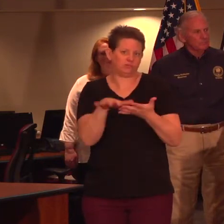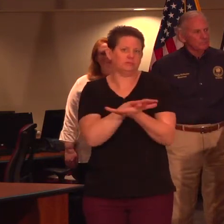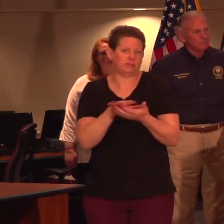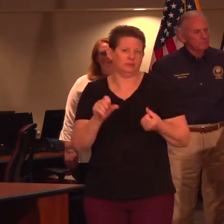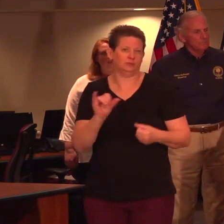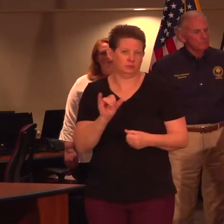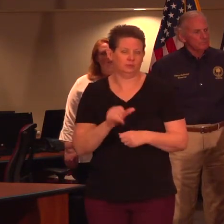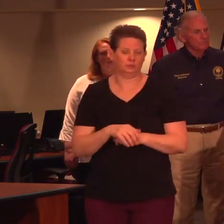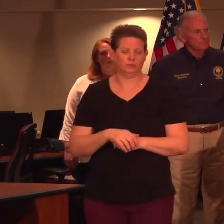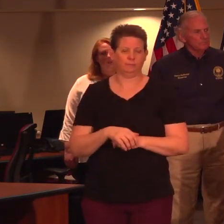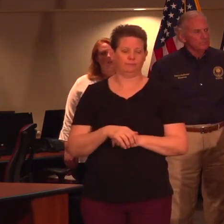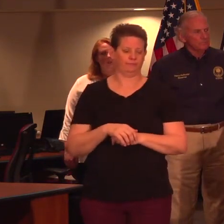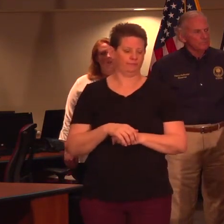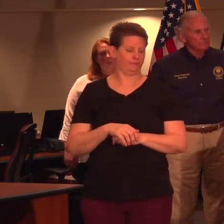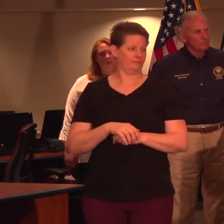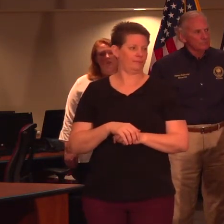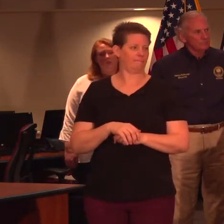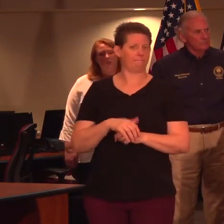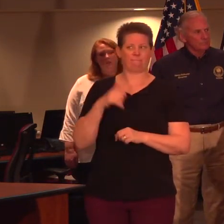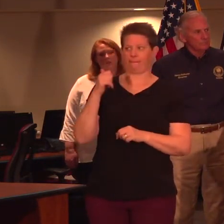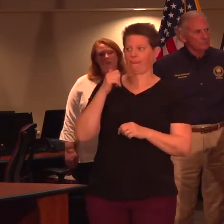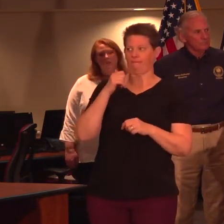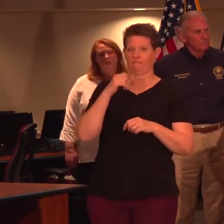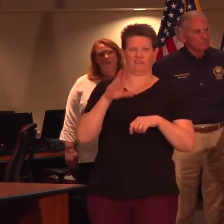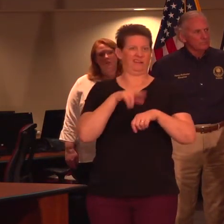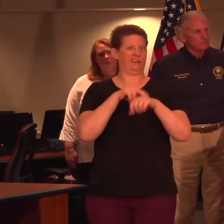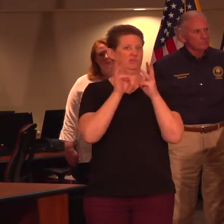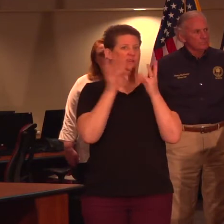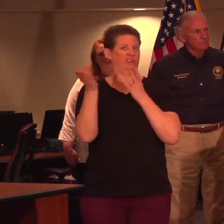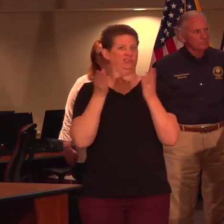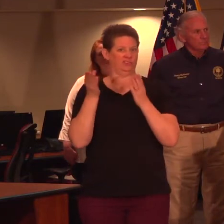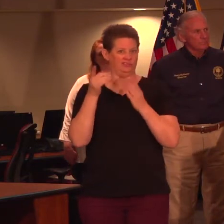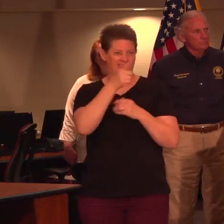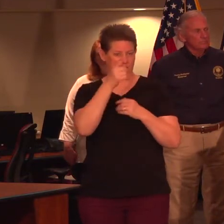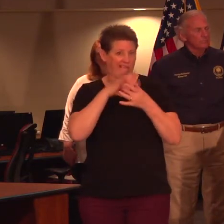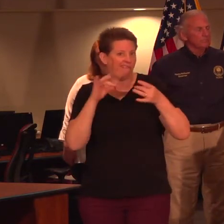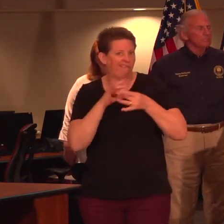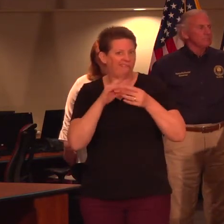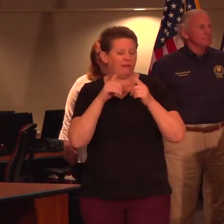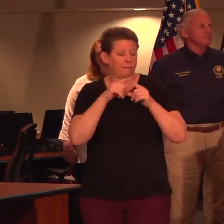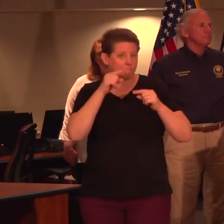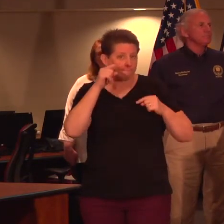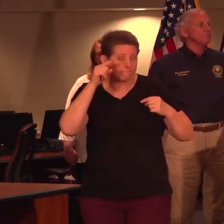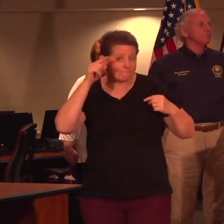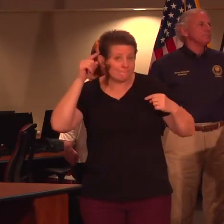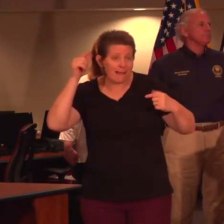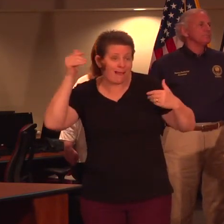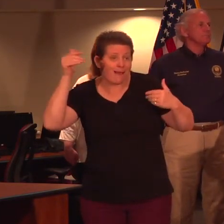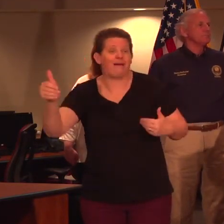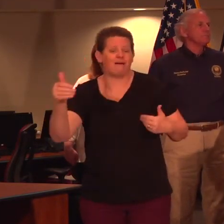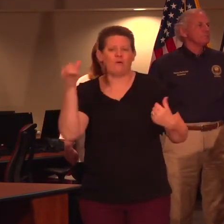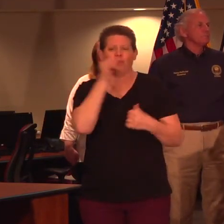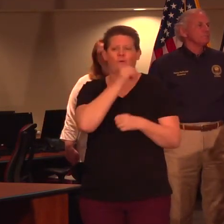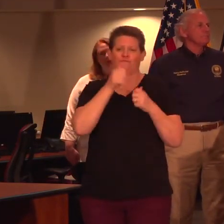imagine, talked about already the National Weather Service in terms of the length of the tornadoes and the area it actually covers in